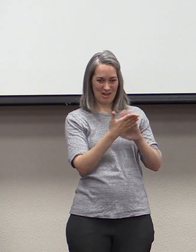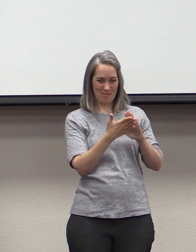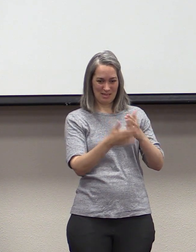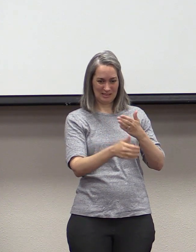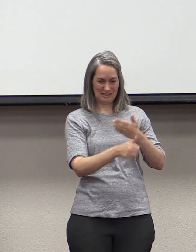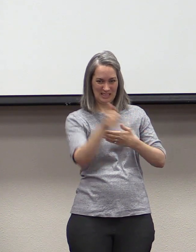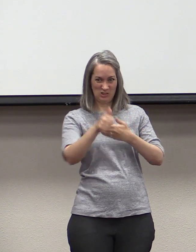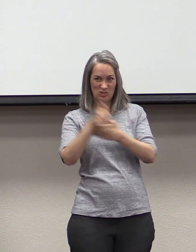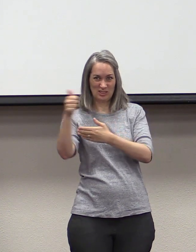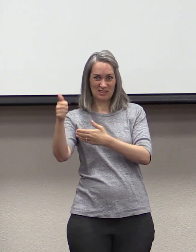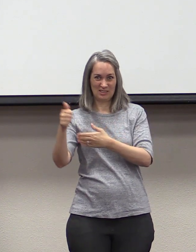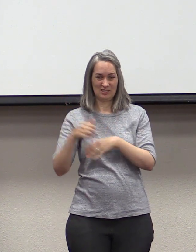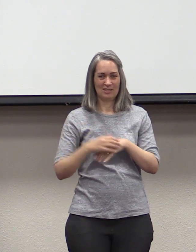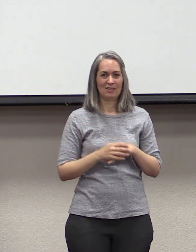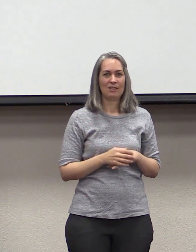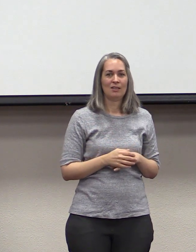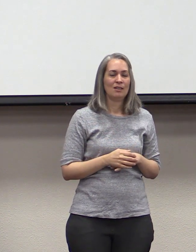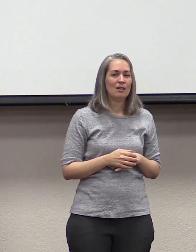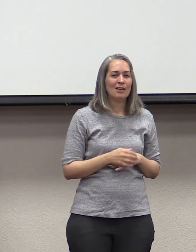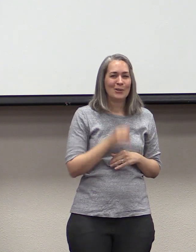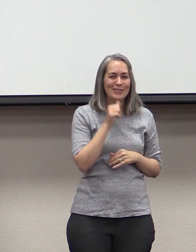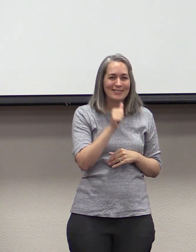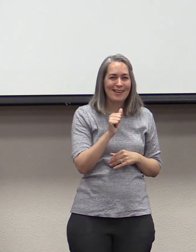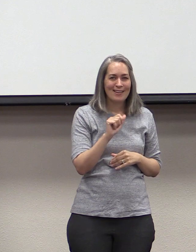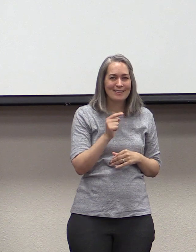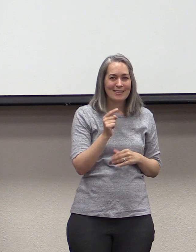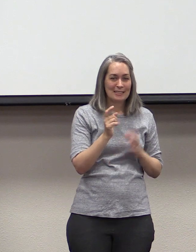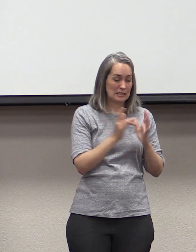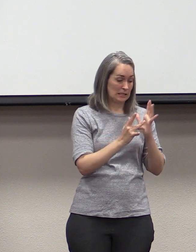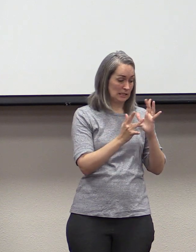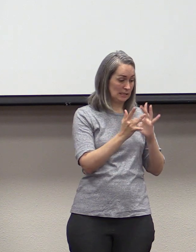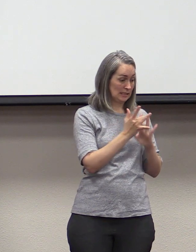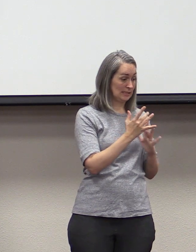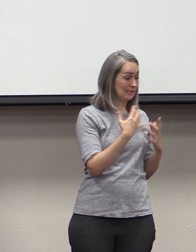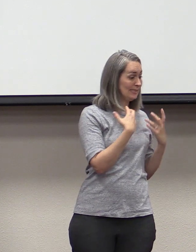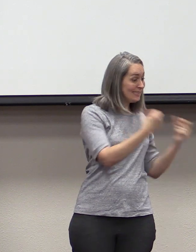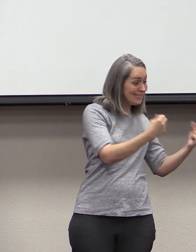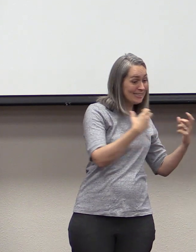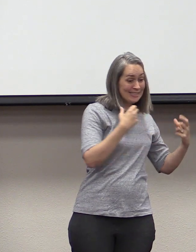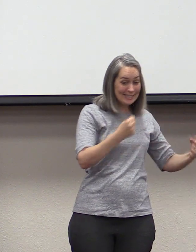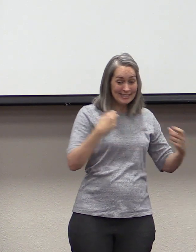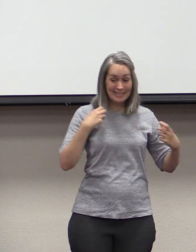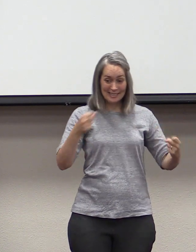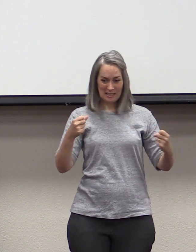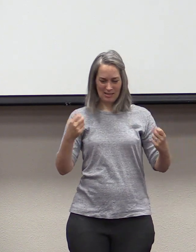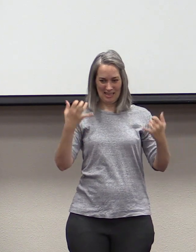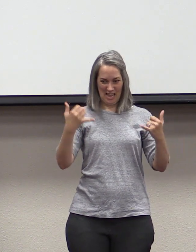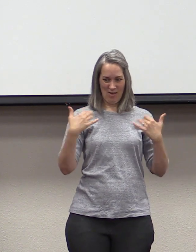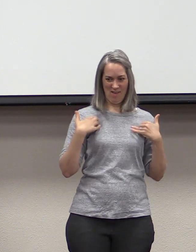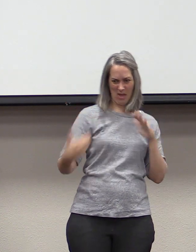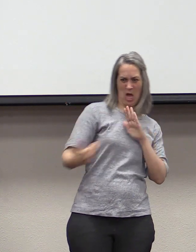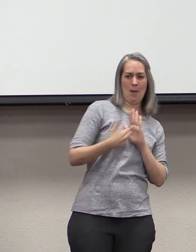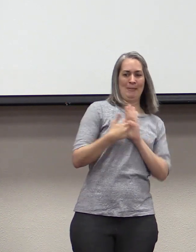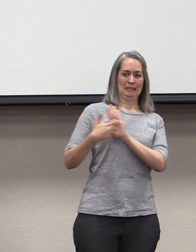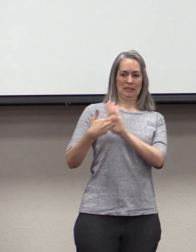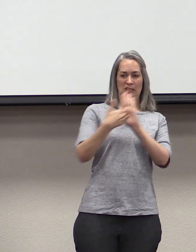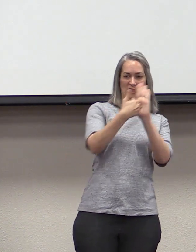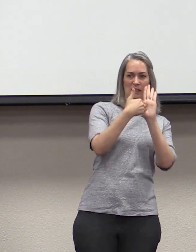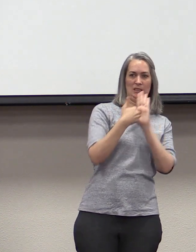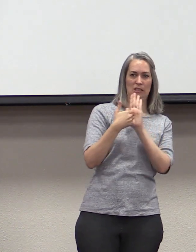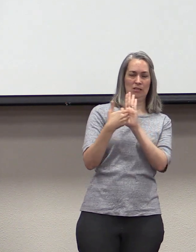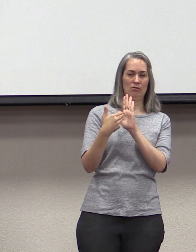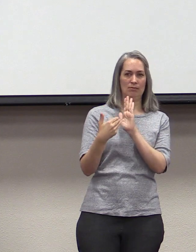dangerous. It wasn't just Jesus healing anymore. There was opposition. There was